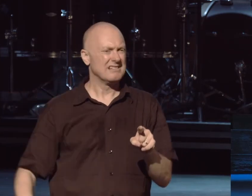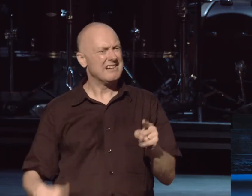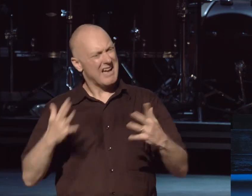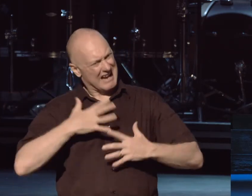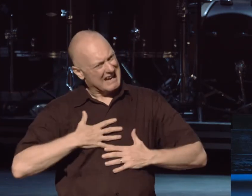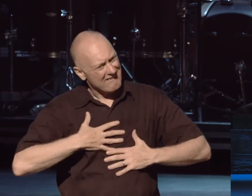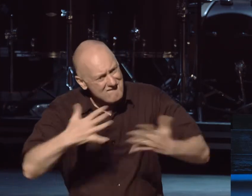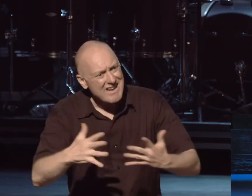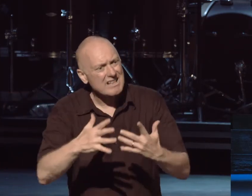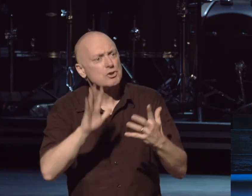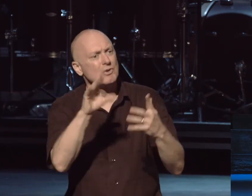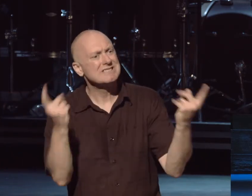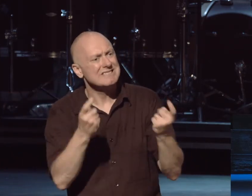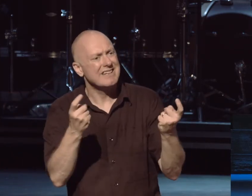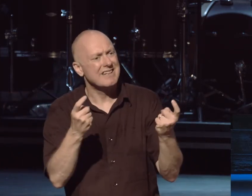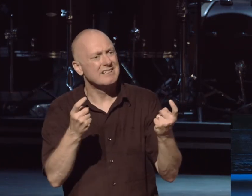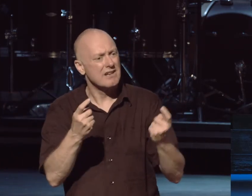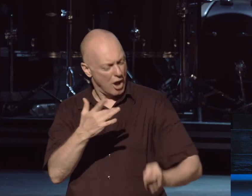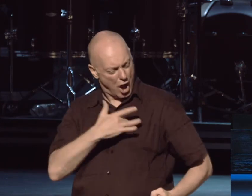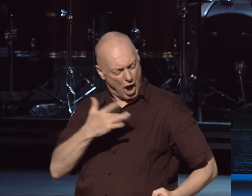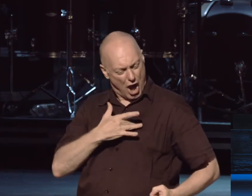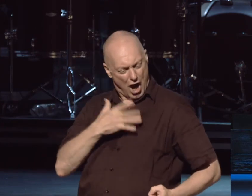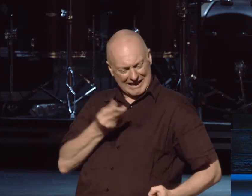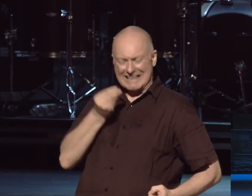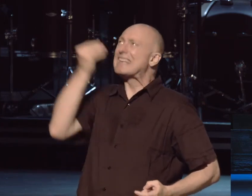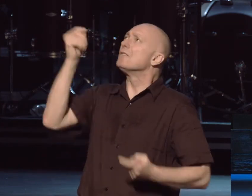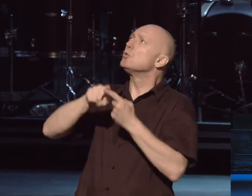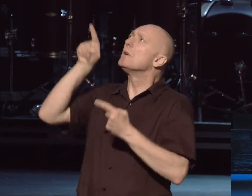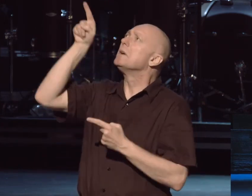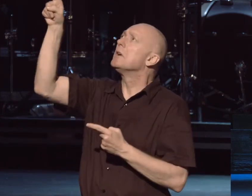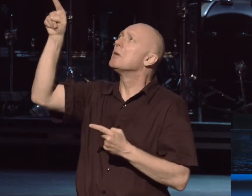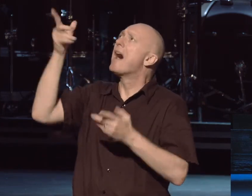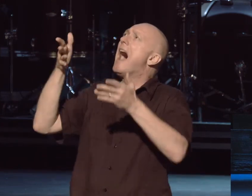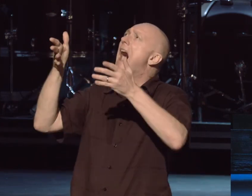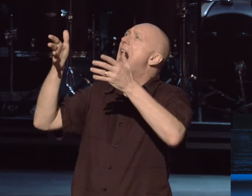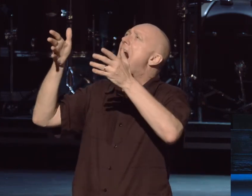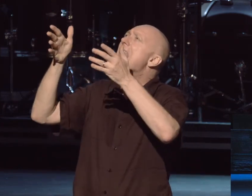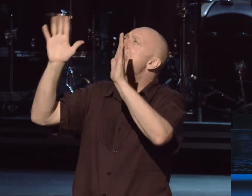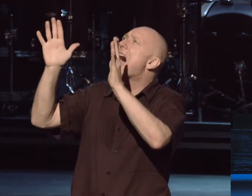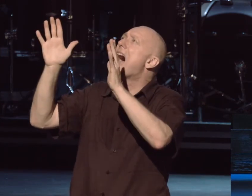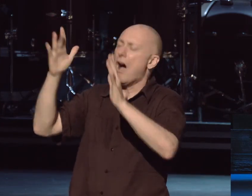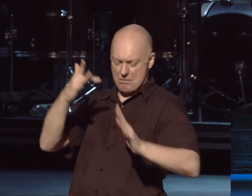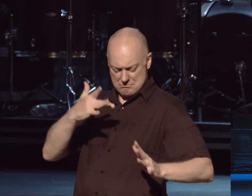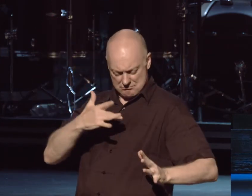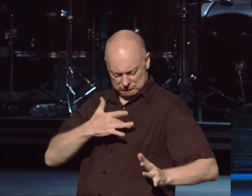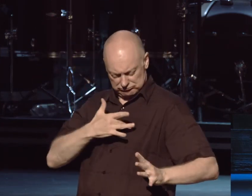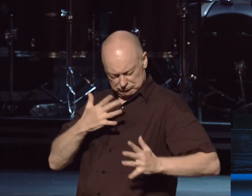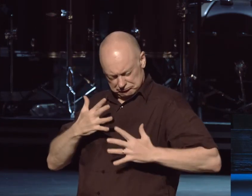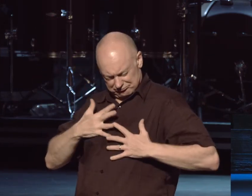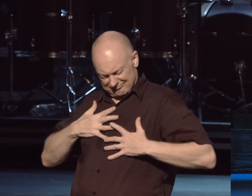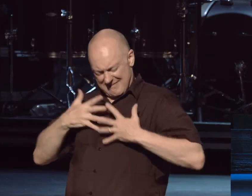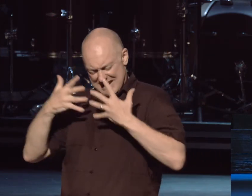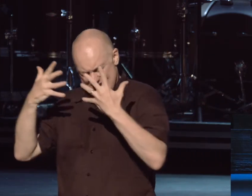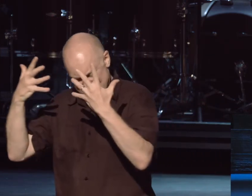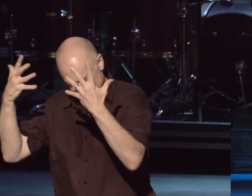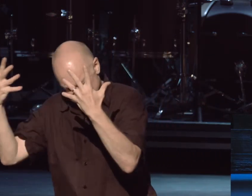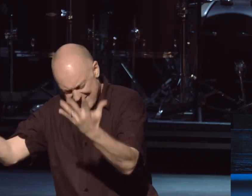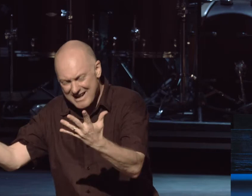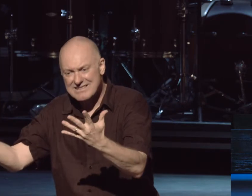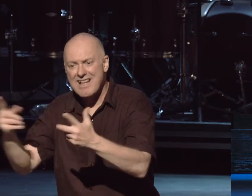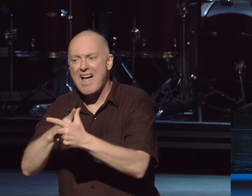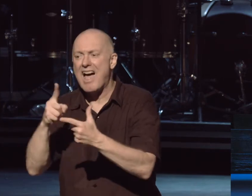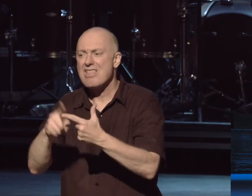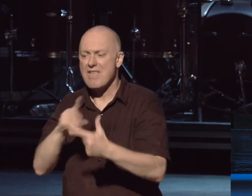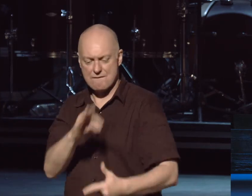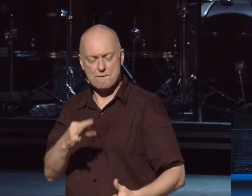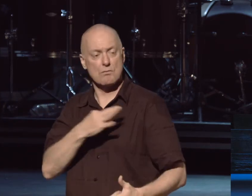Give your heart to him. Allow the genuine heart of confession to take root in your life, to bear fruit in your life. I ask you,